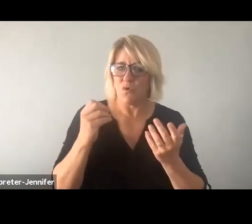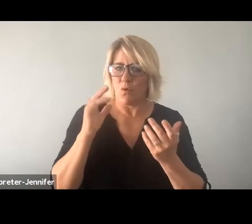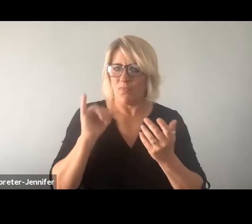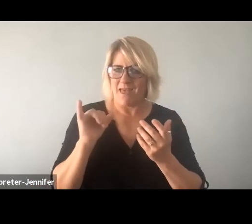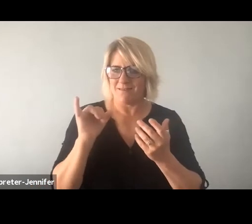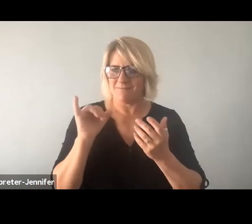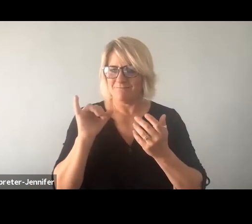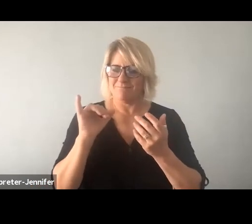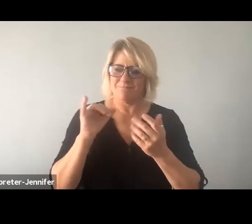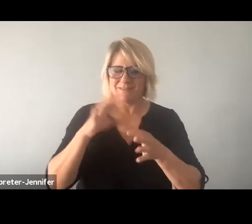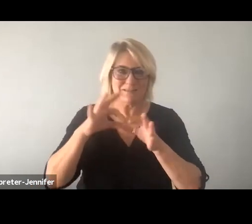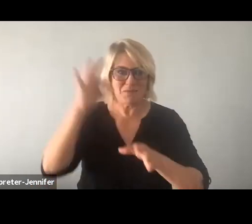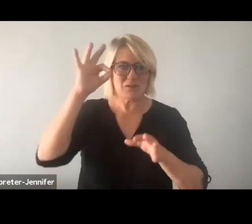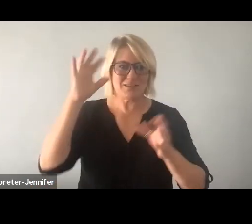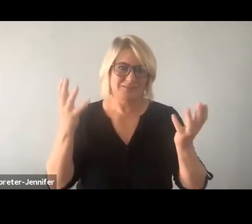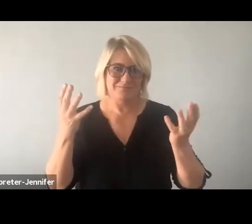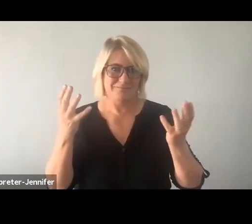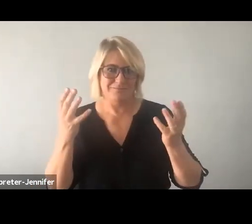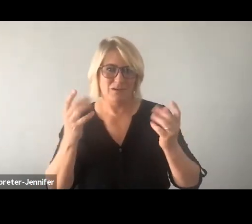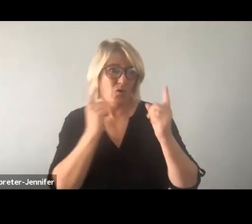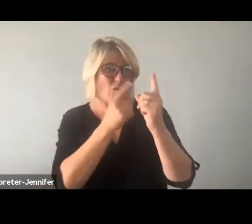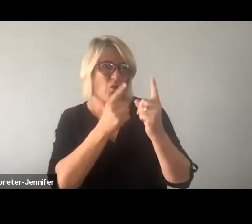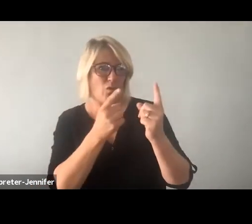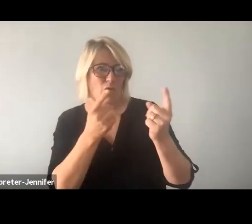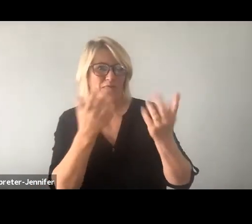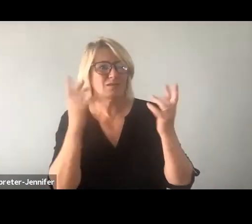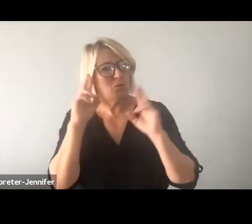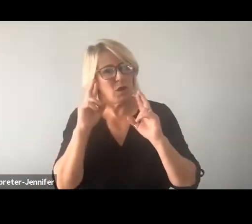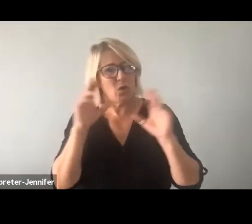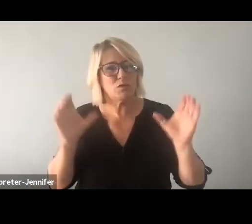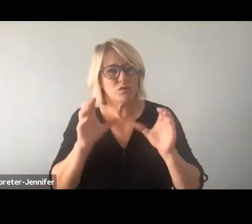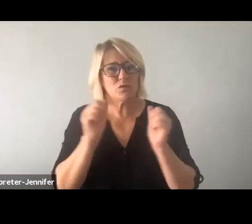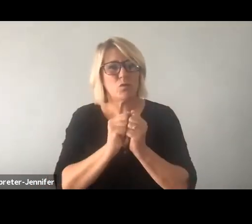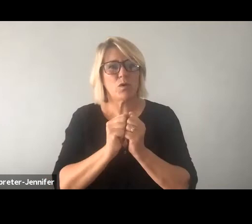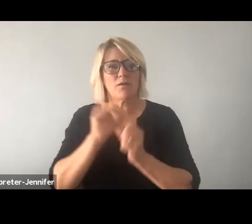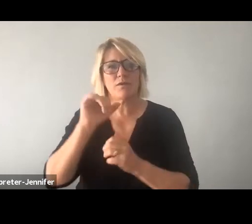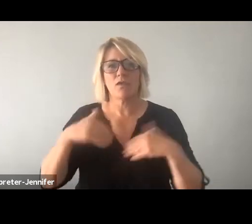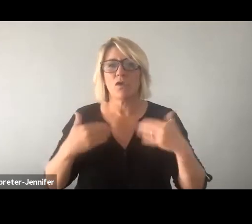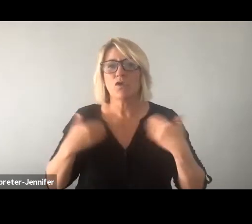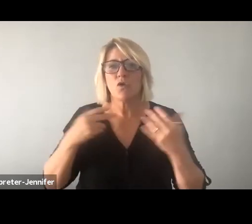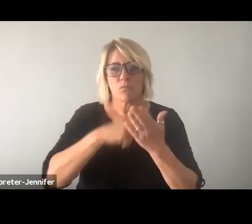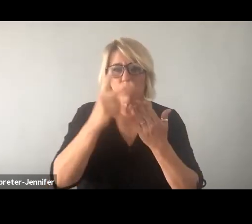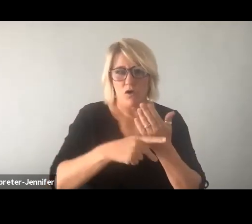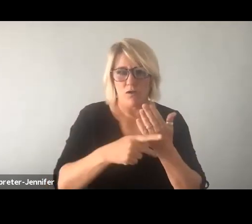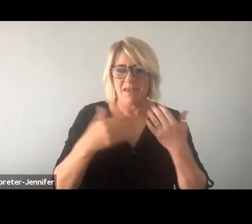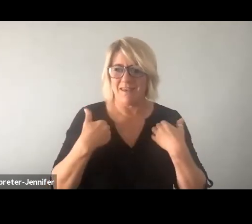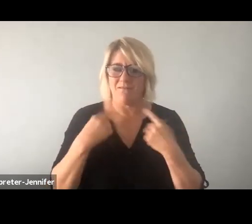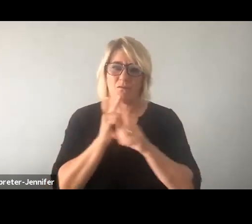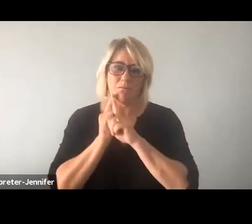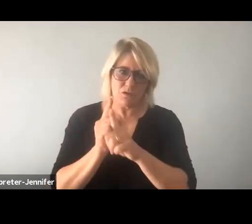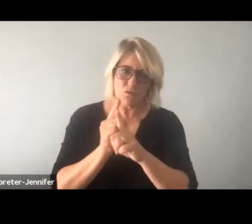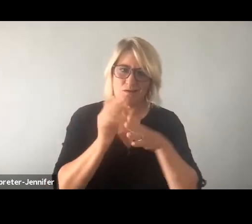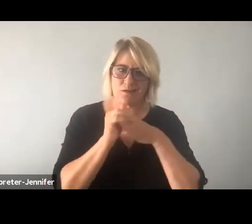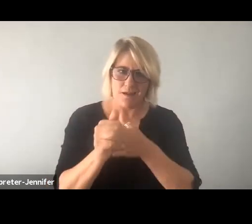spirit, that's what we're really hoping to do with the youth program, is continue to have some of those youth mentors guiding and